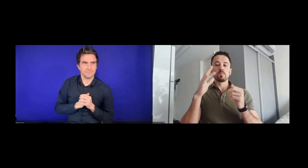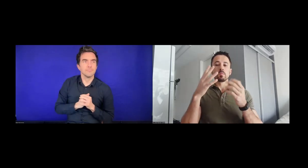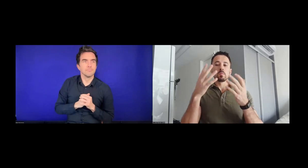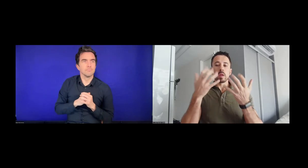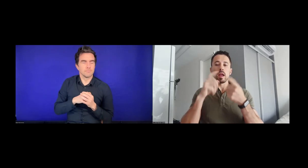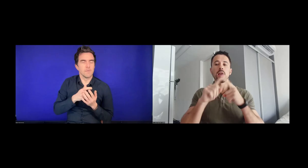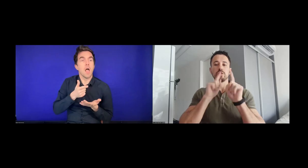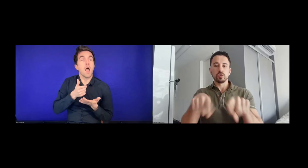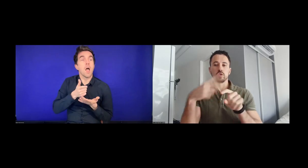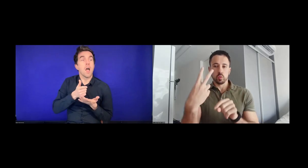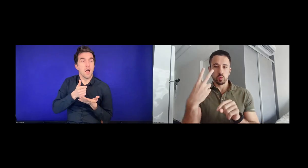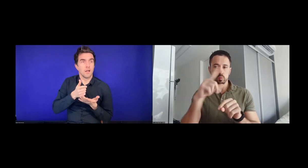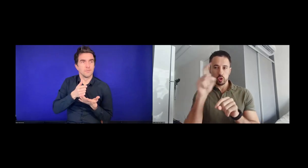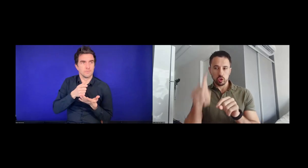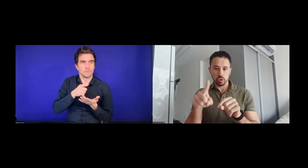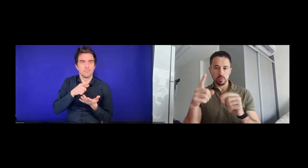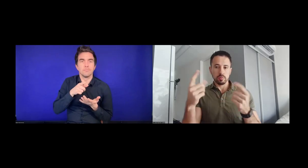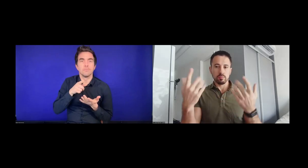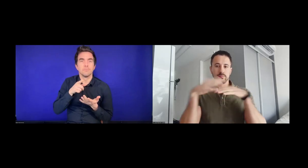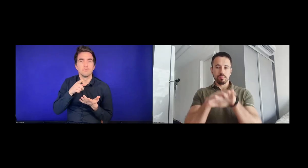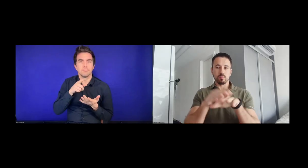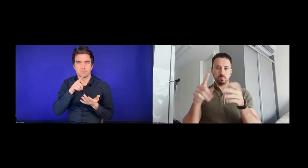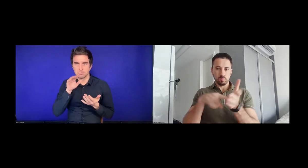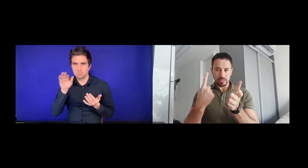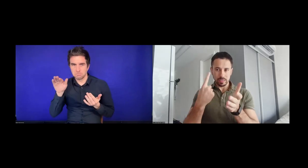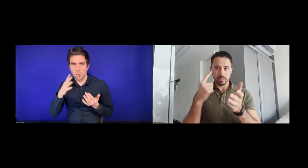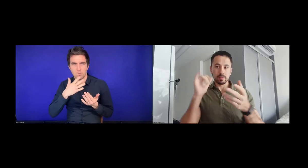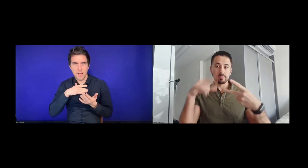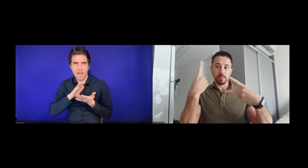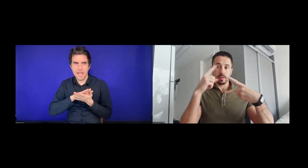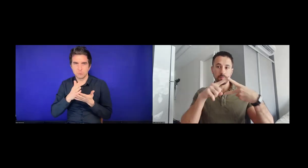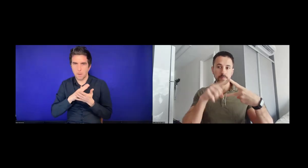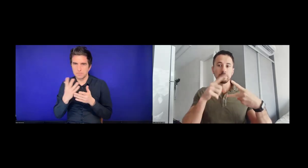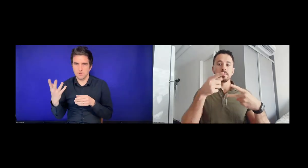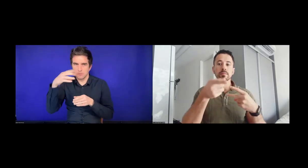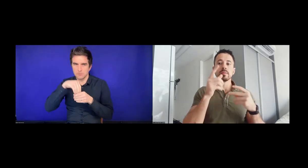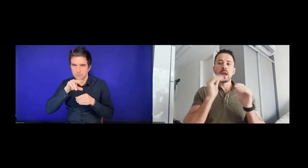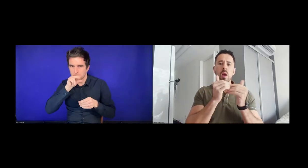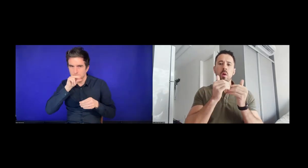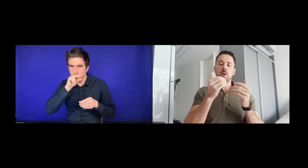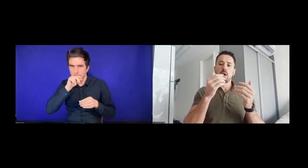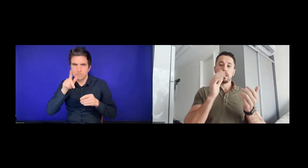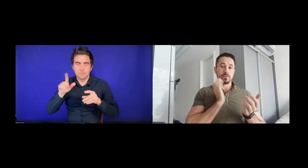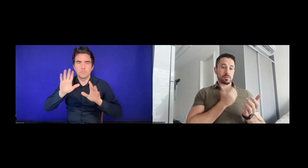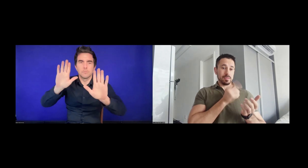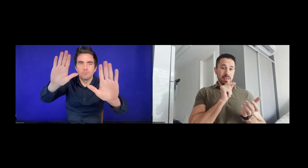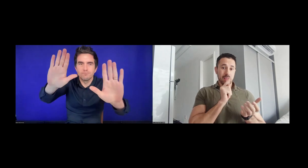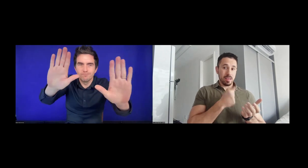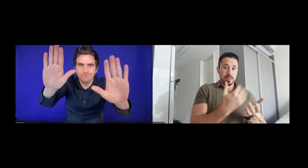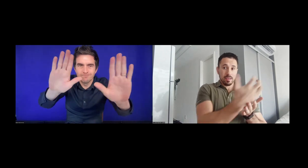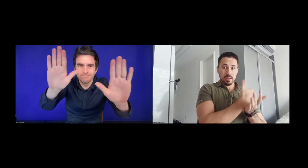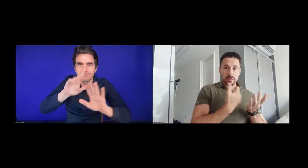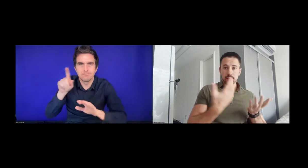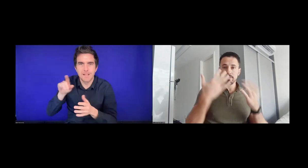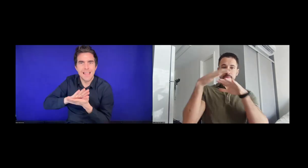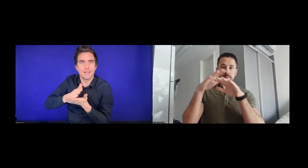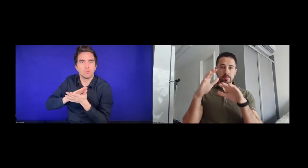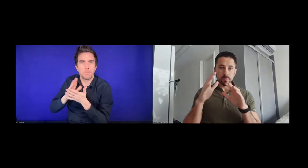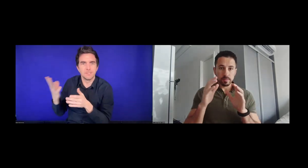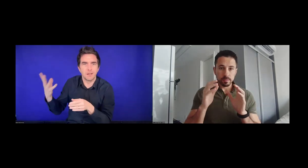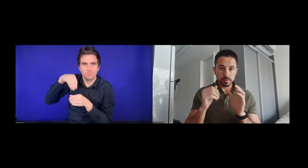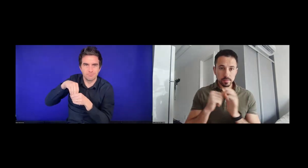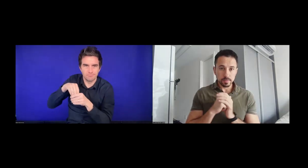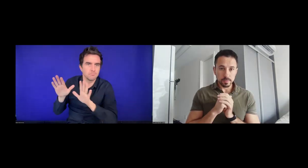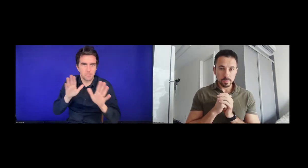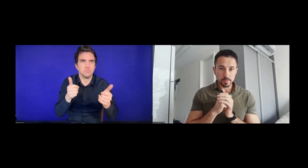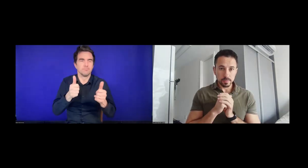Hold on 1 second, going back for the interpreter. So to answer two of the questions, I can kind of do two in one. So how is our